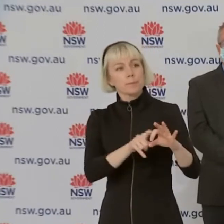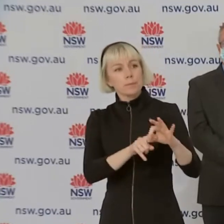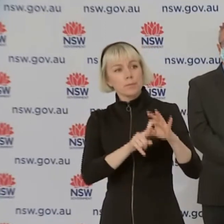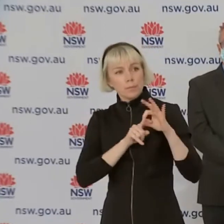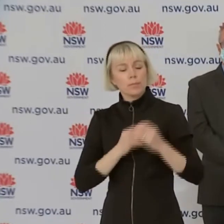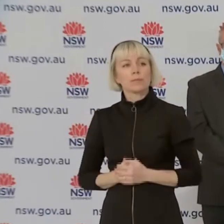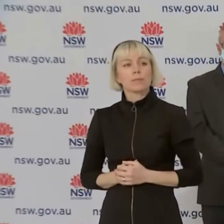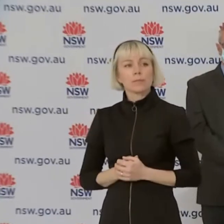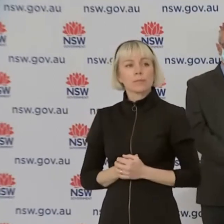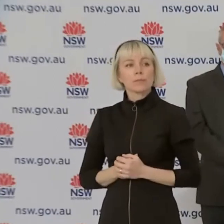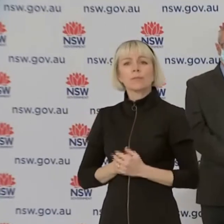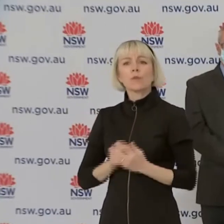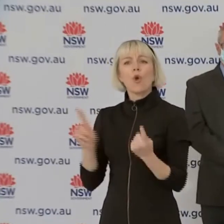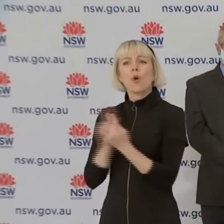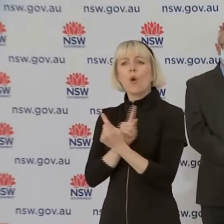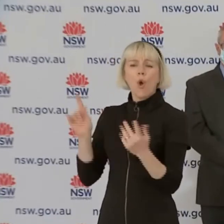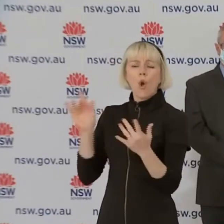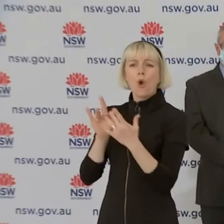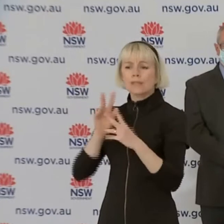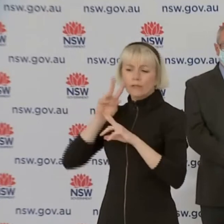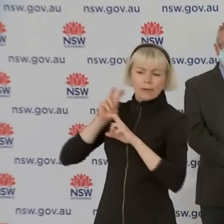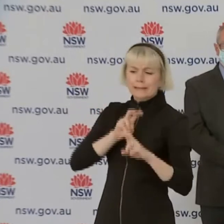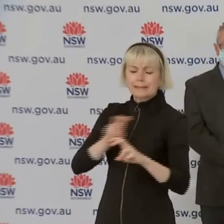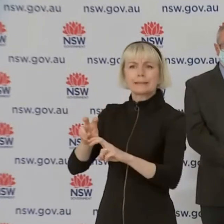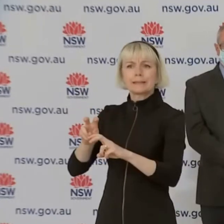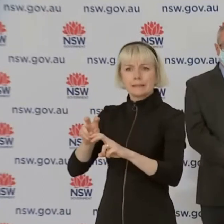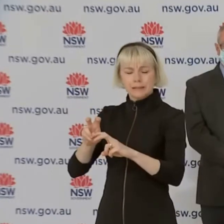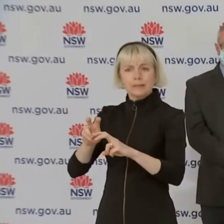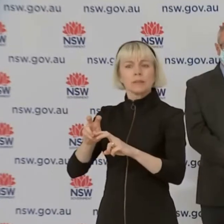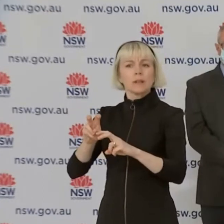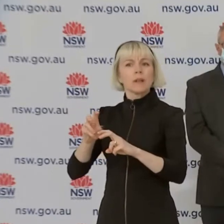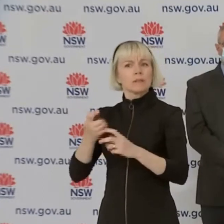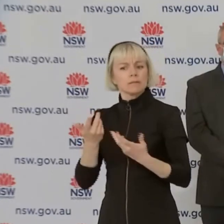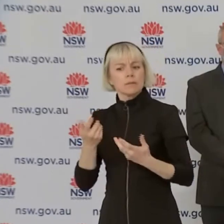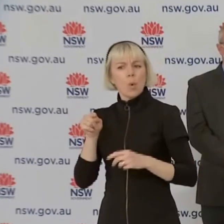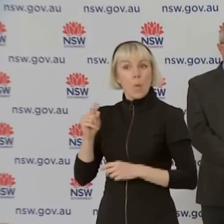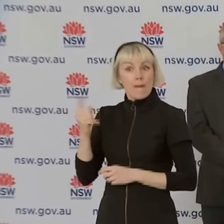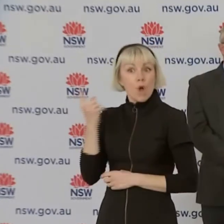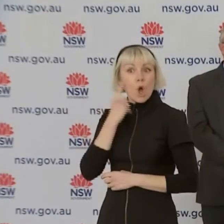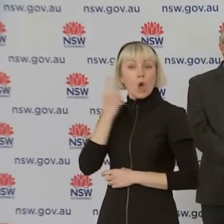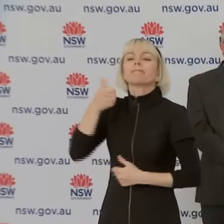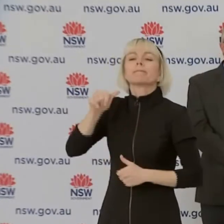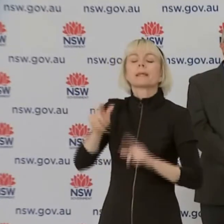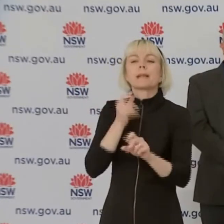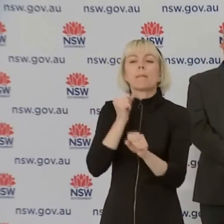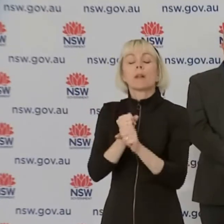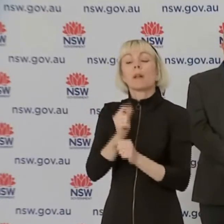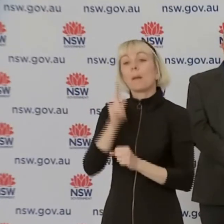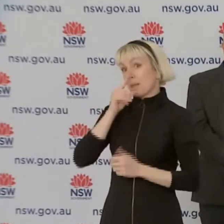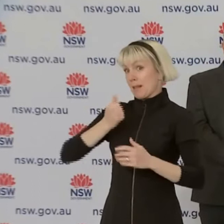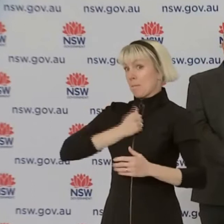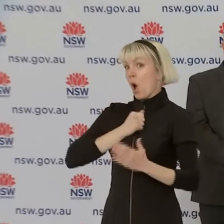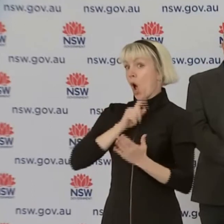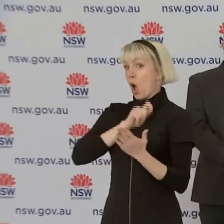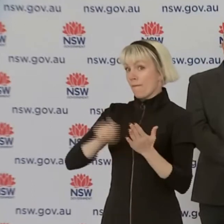tracing, we are seeing huge numbers of locations still coming through. Anecdotally, we've had people in our own office getting a text 5